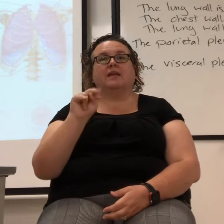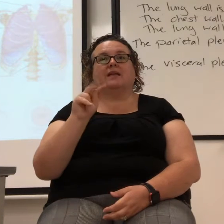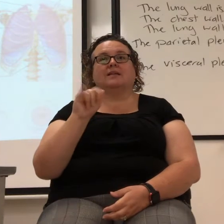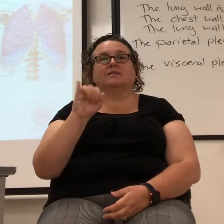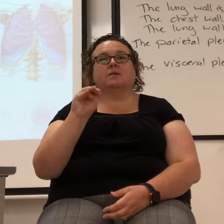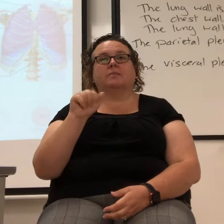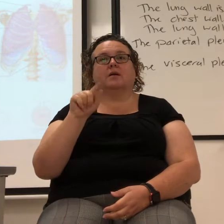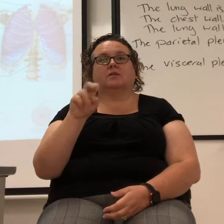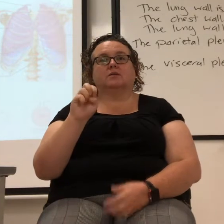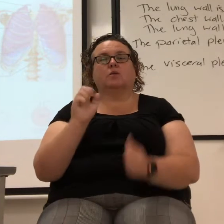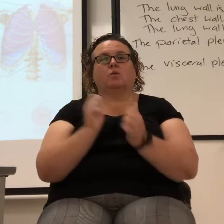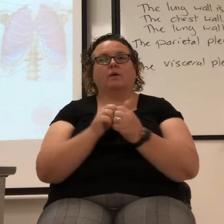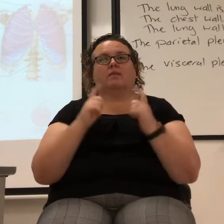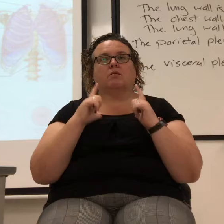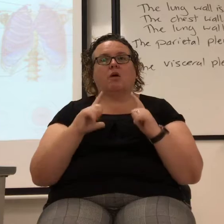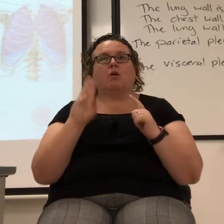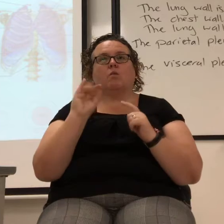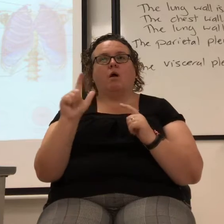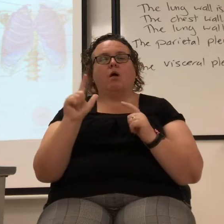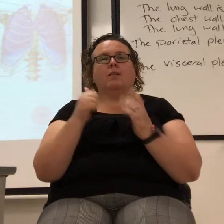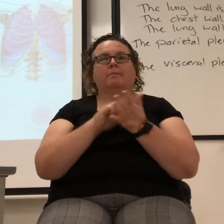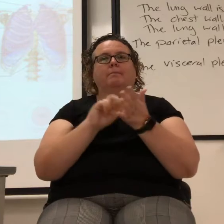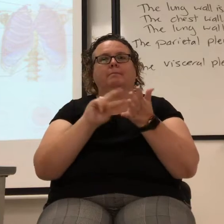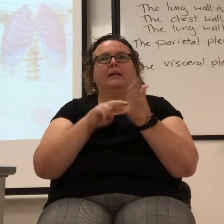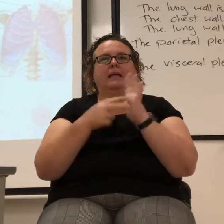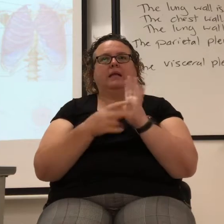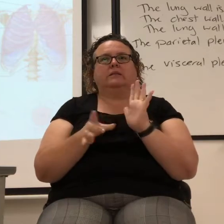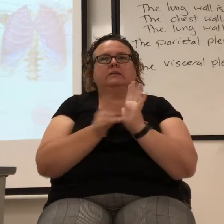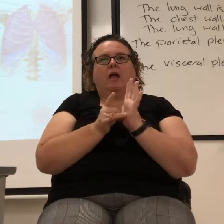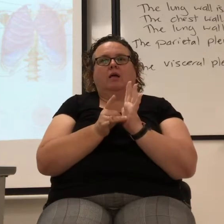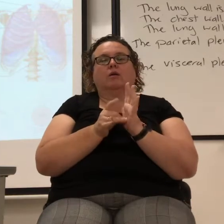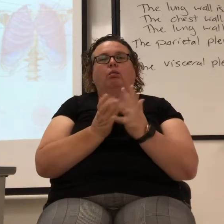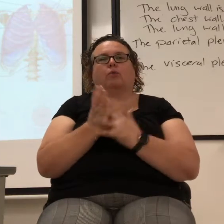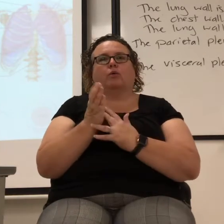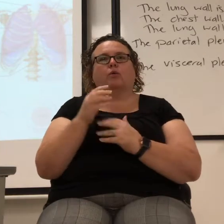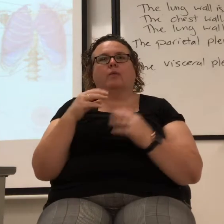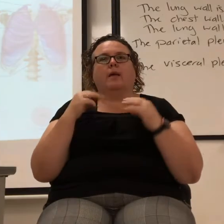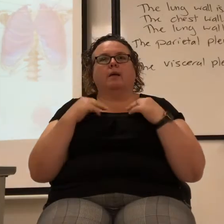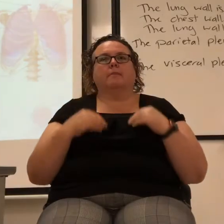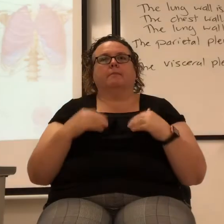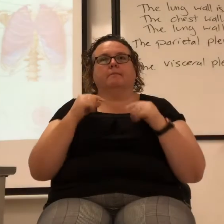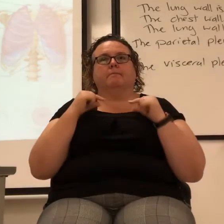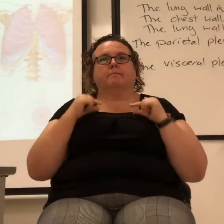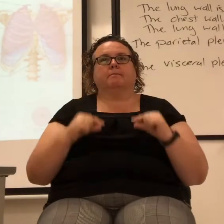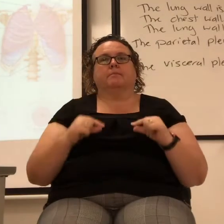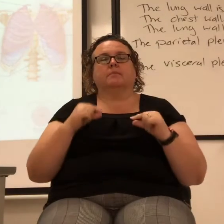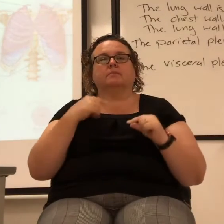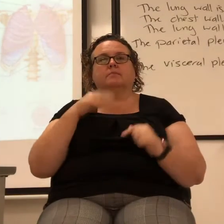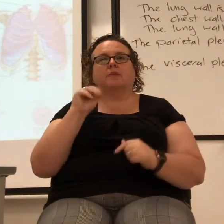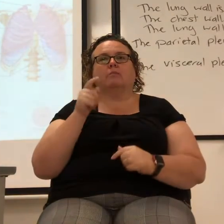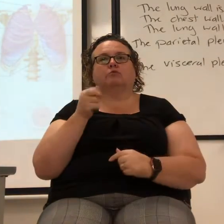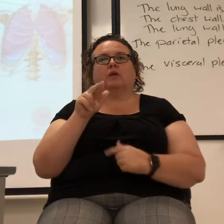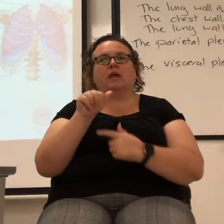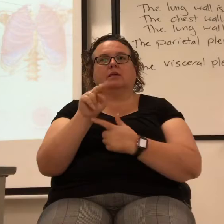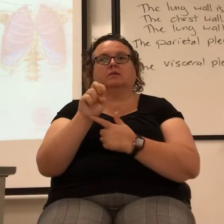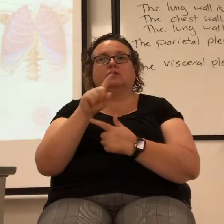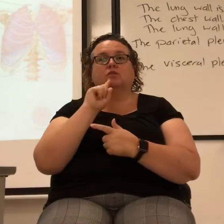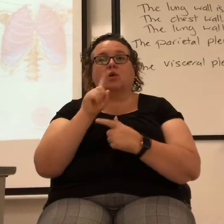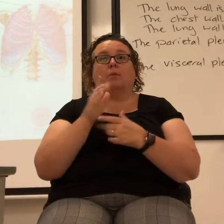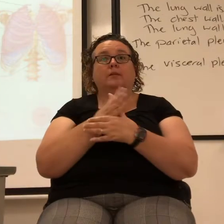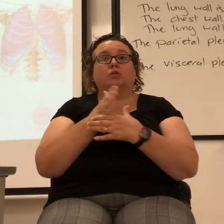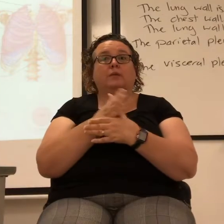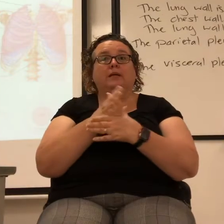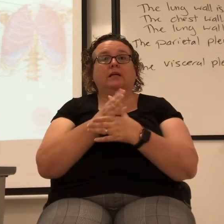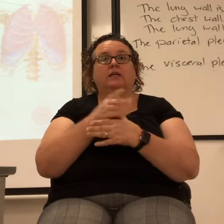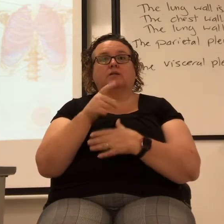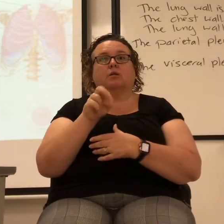And they're stuck to each other through these pleural membranes. So in between them is the pleural cavity.